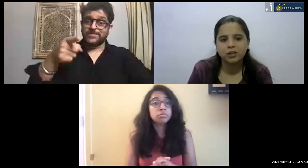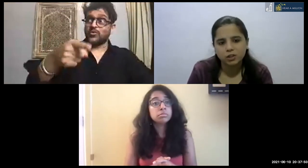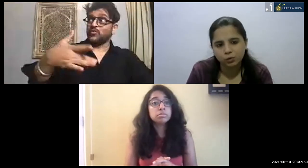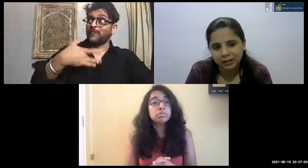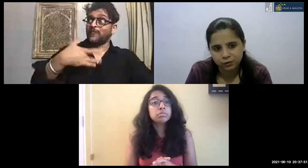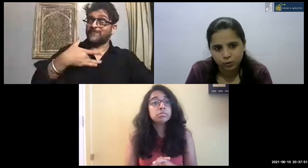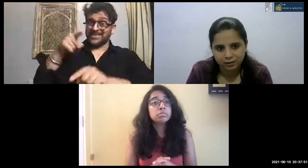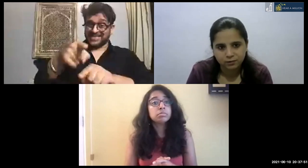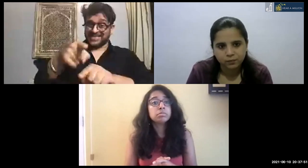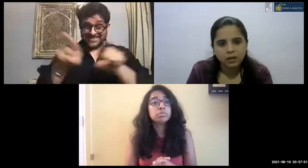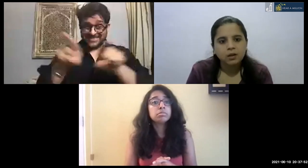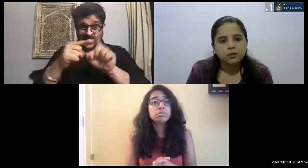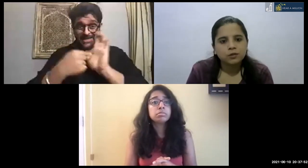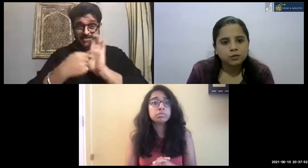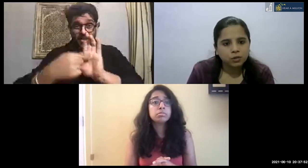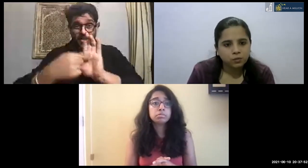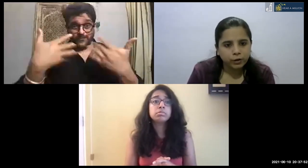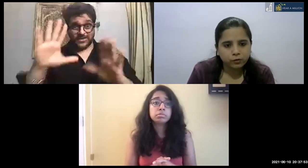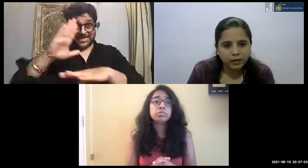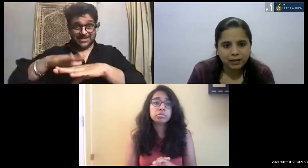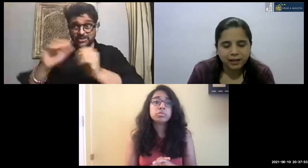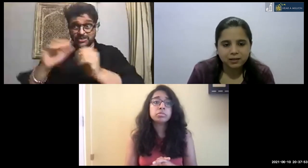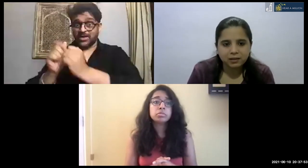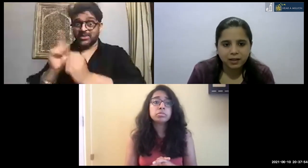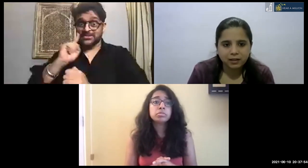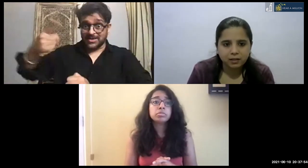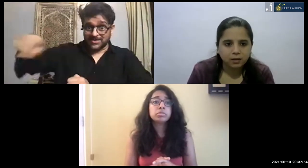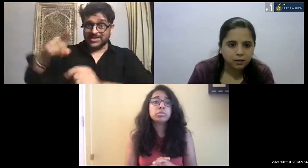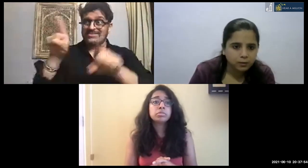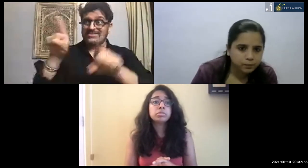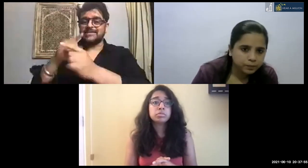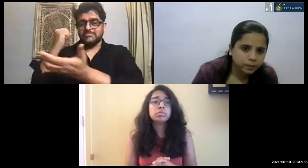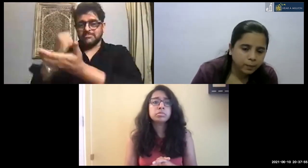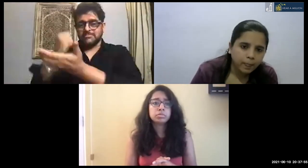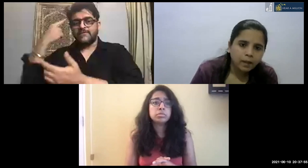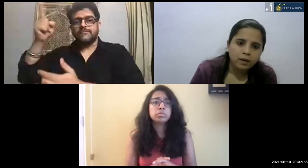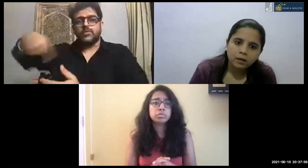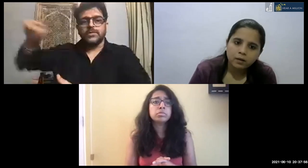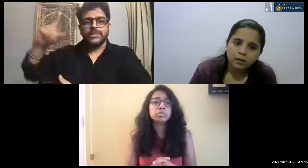been teaching to the deaf students. So what do you feel, can they